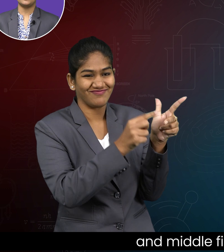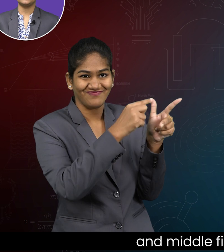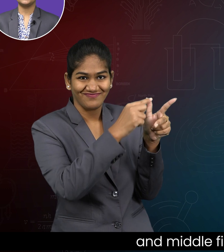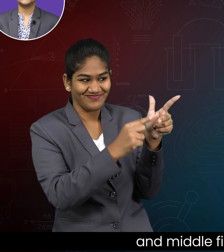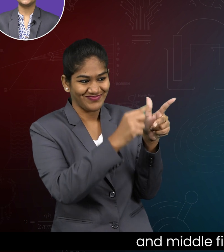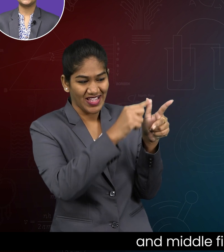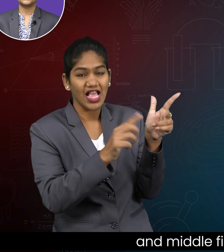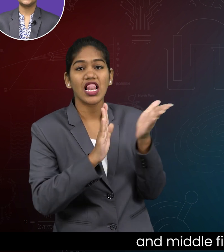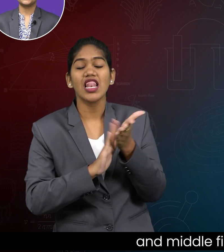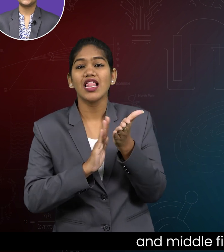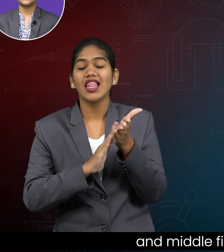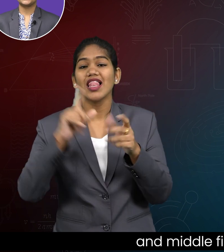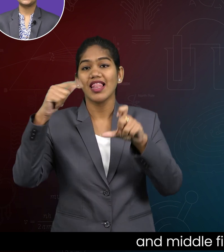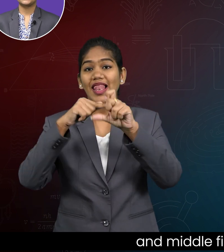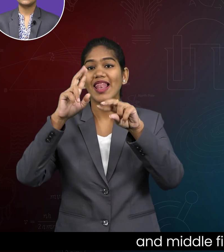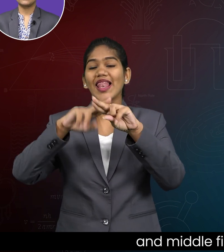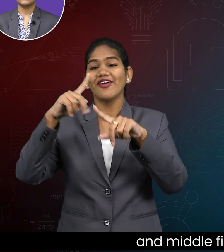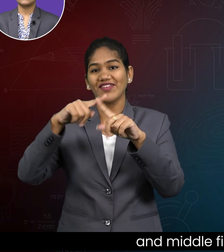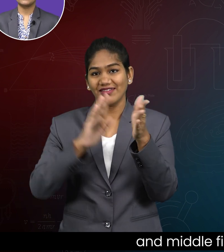left hand